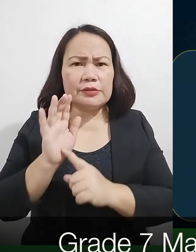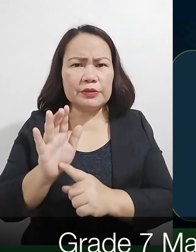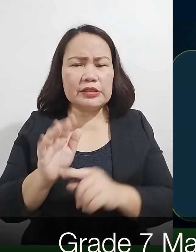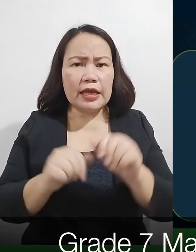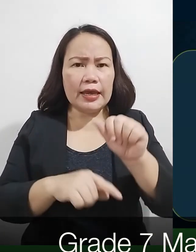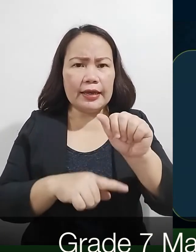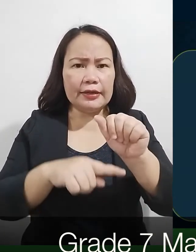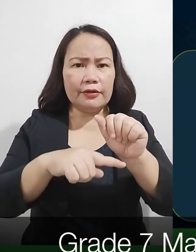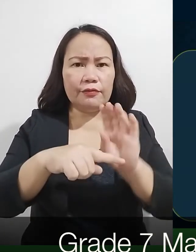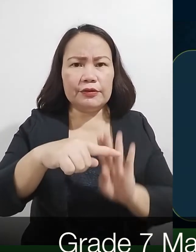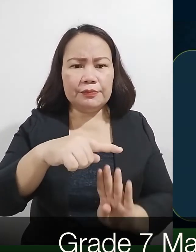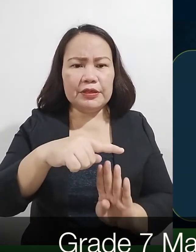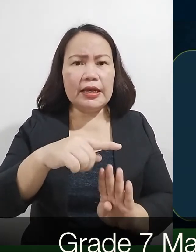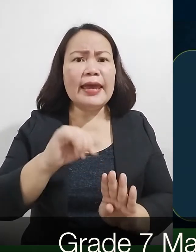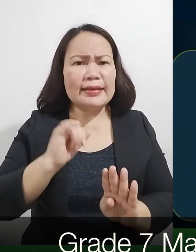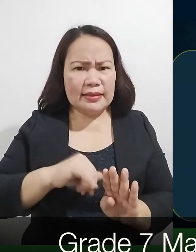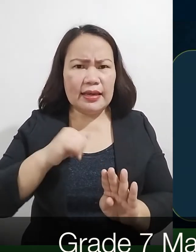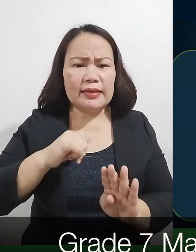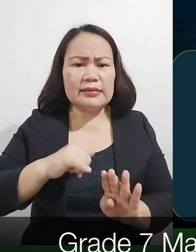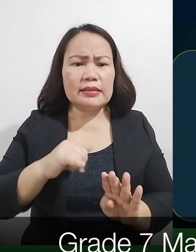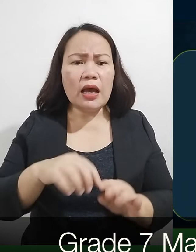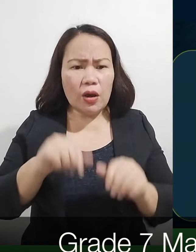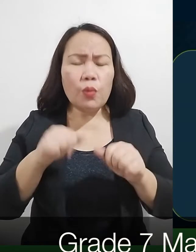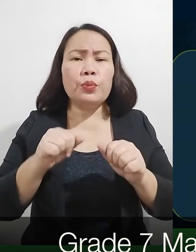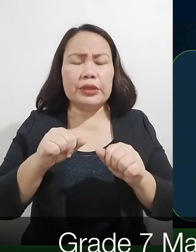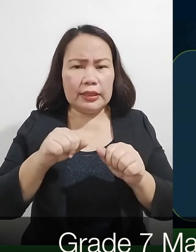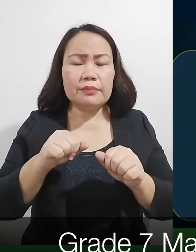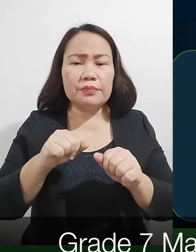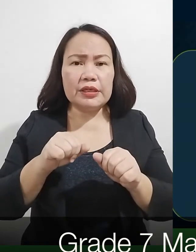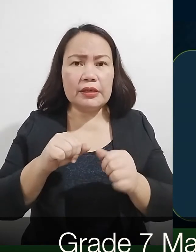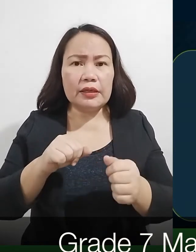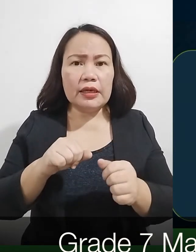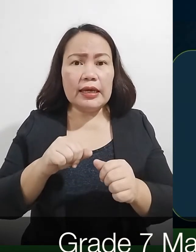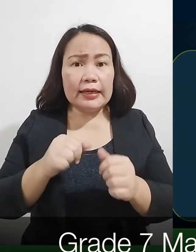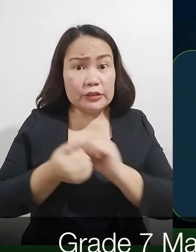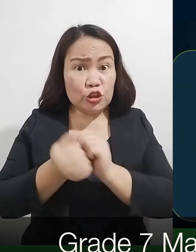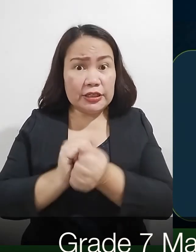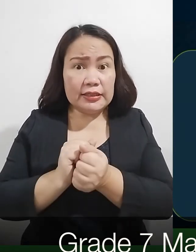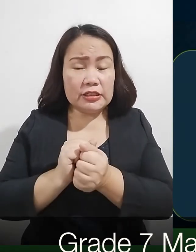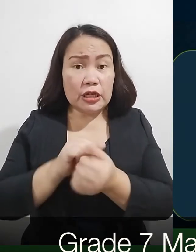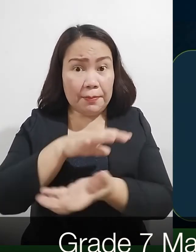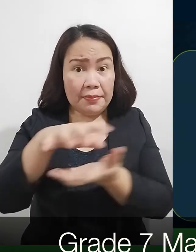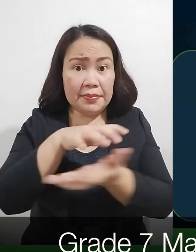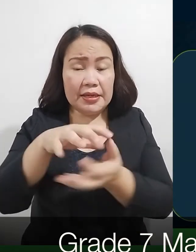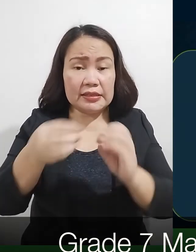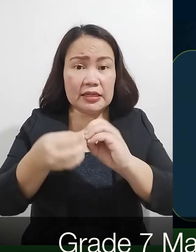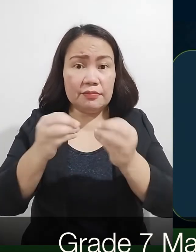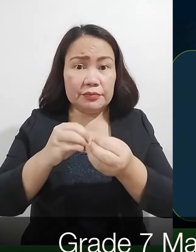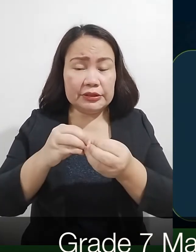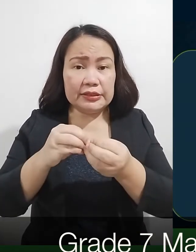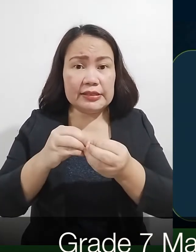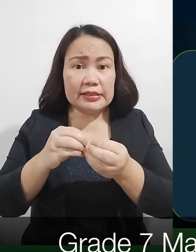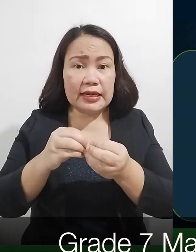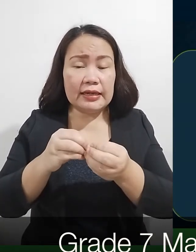expressed in the form of A over B. Yes, we can express mixed numbers as A over B. Diba? We can